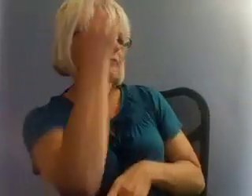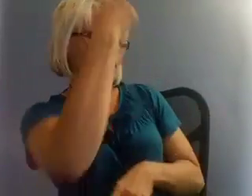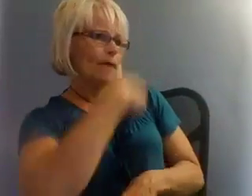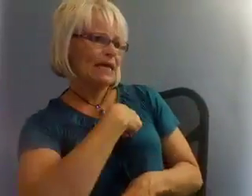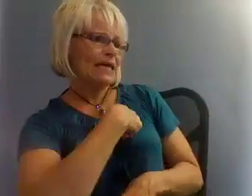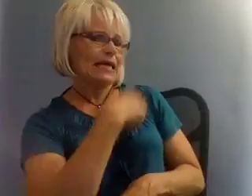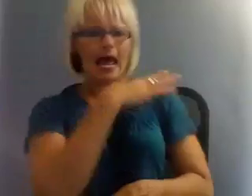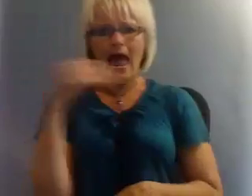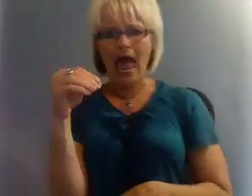something.